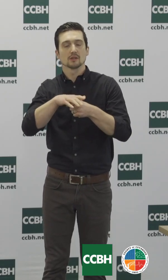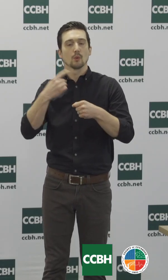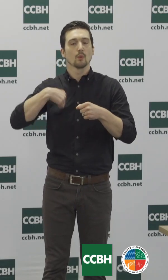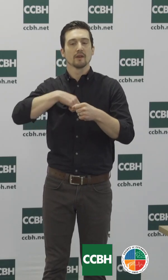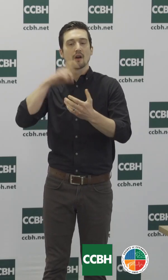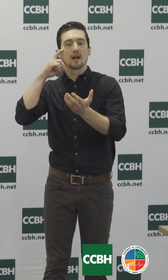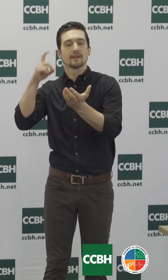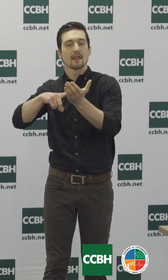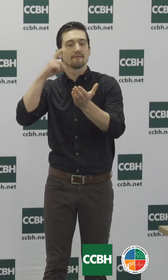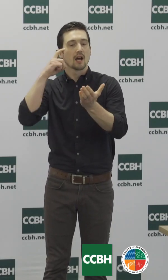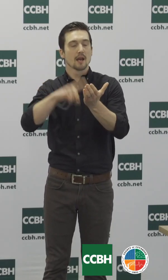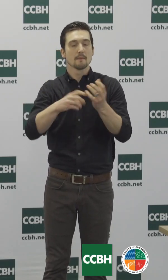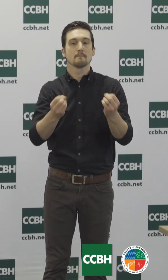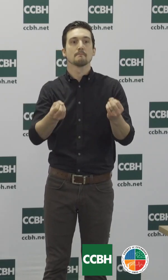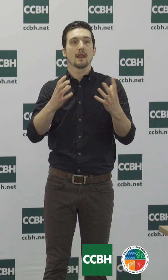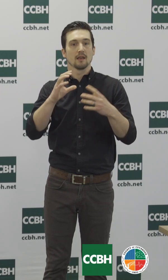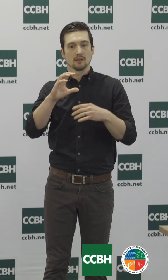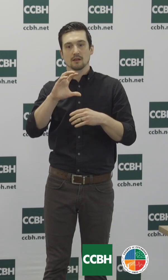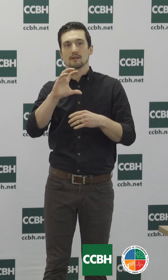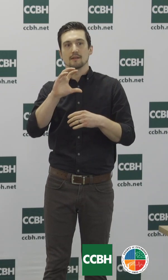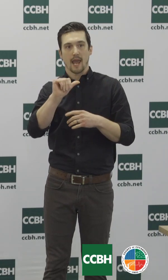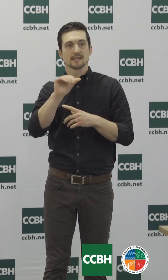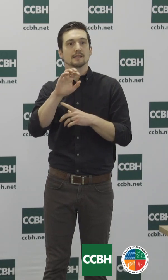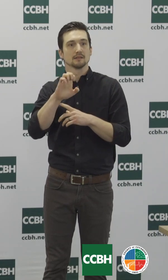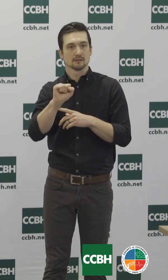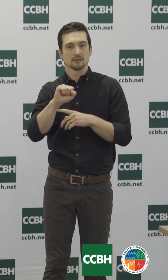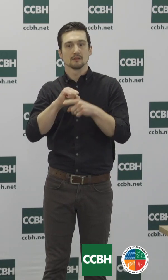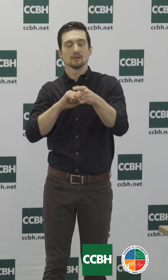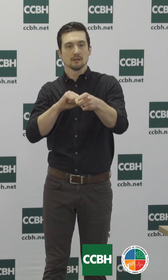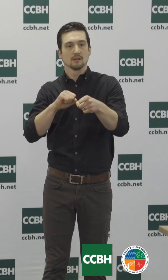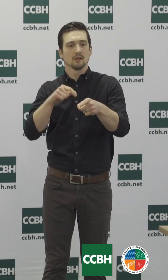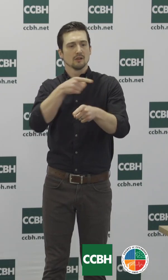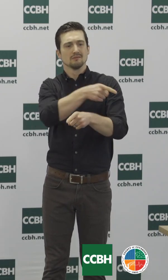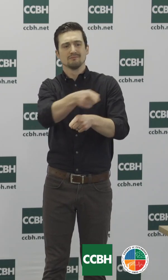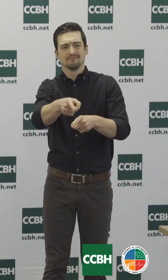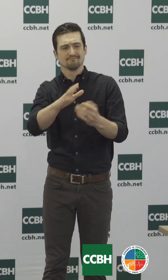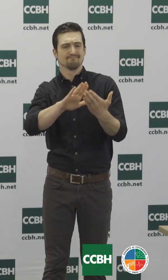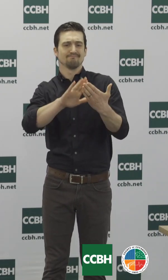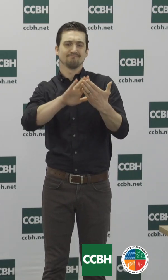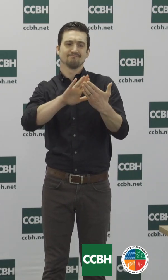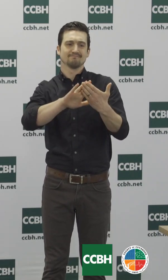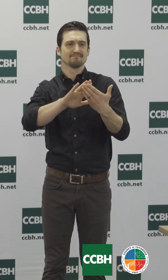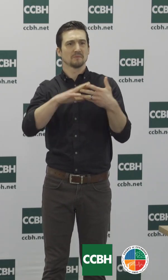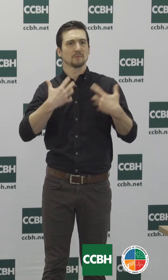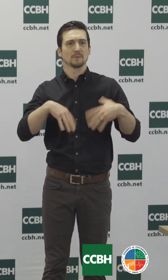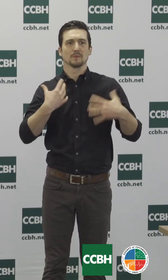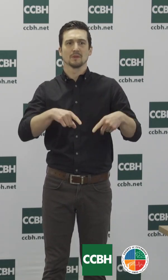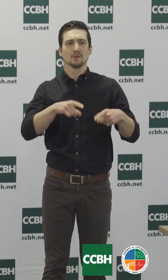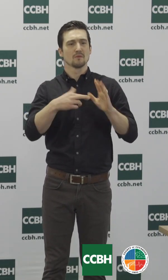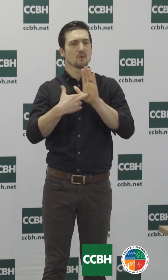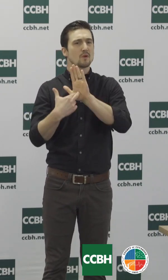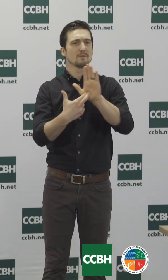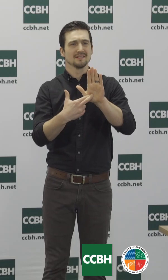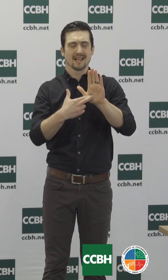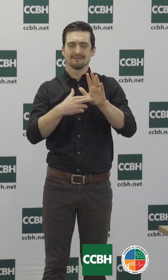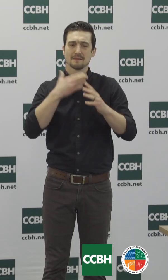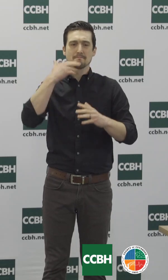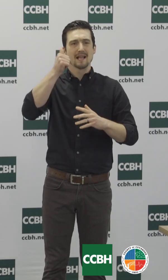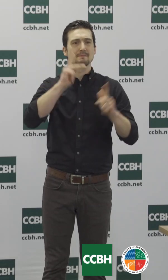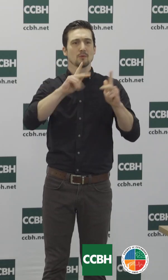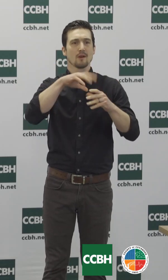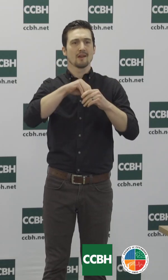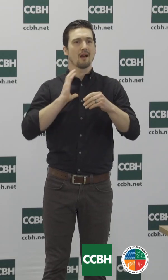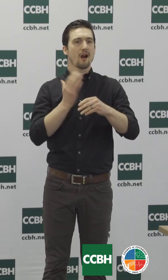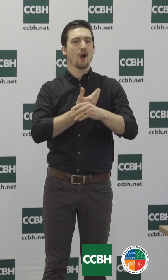multiple cases. You have represented what is the very best of our community during this incredibly difficult time. You